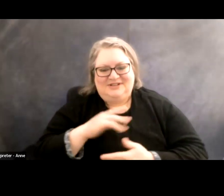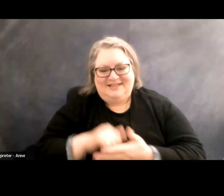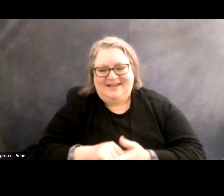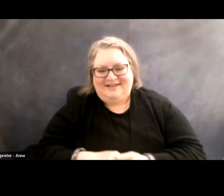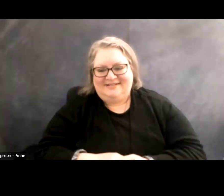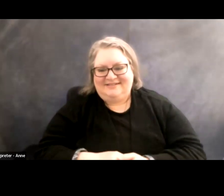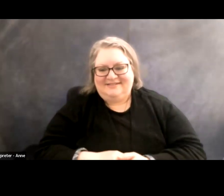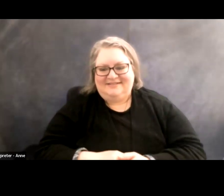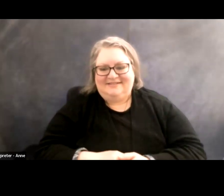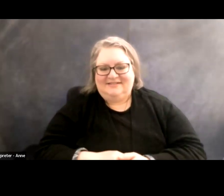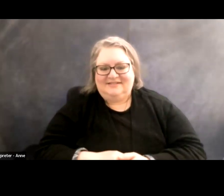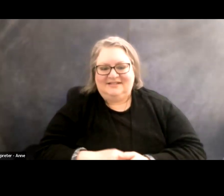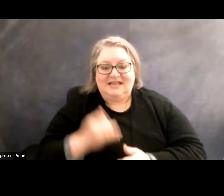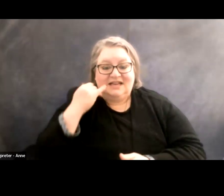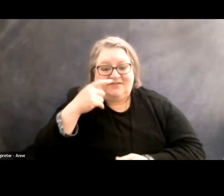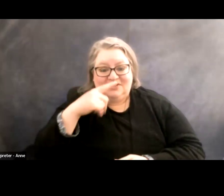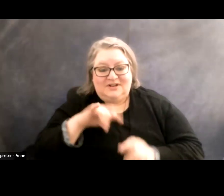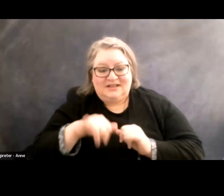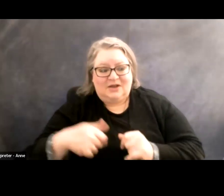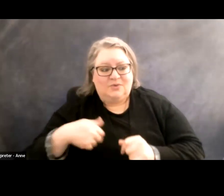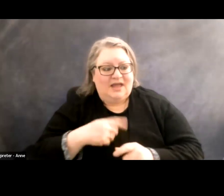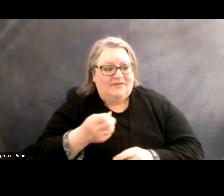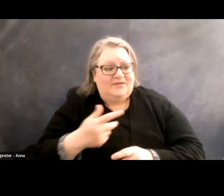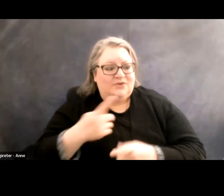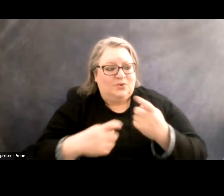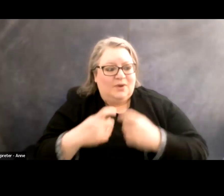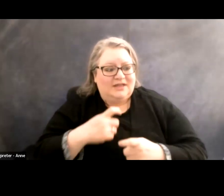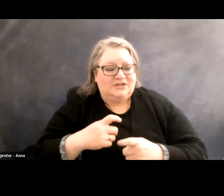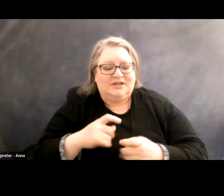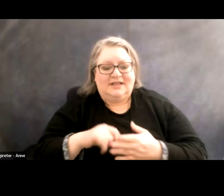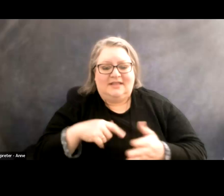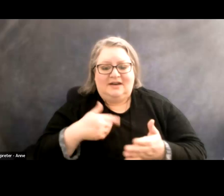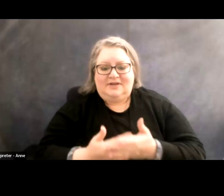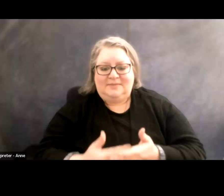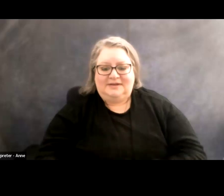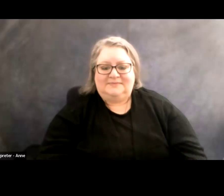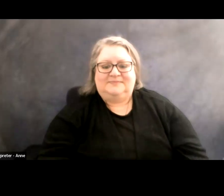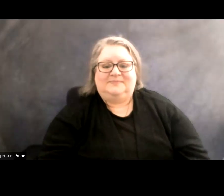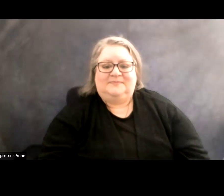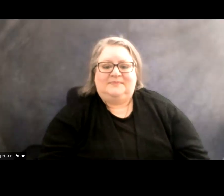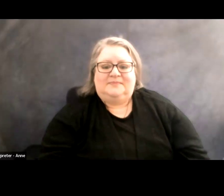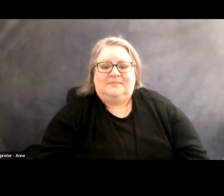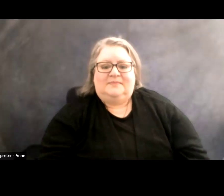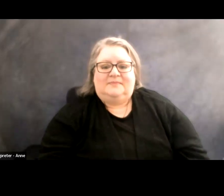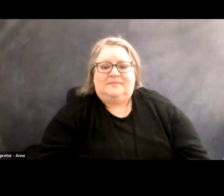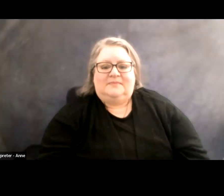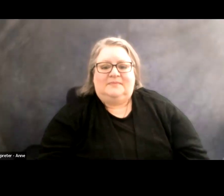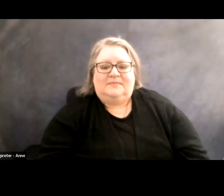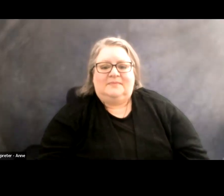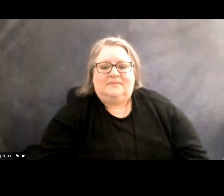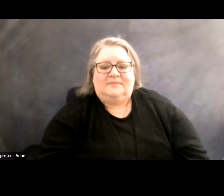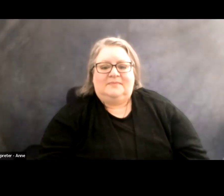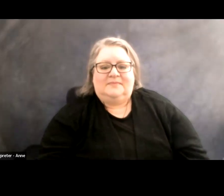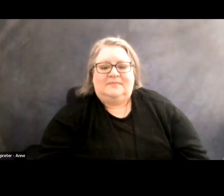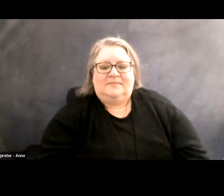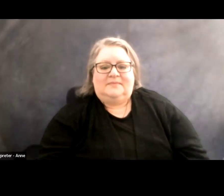that. If folks can stick around, we do have a few questions that have come in. And majority